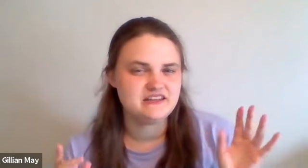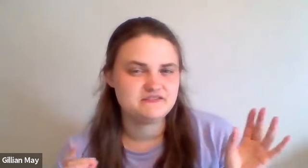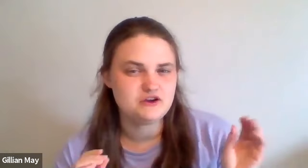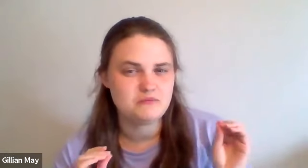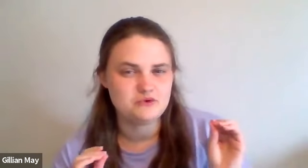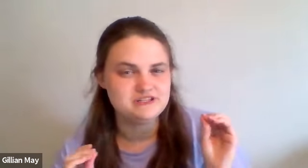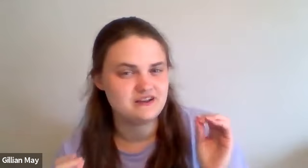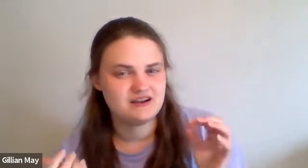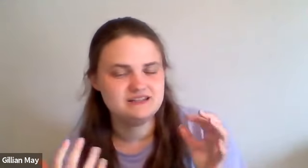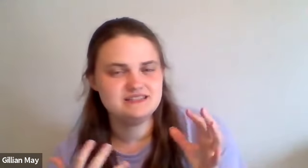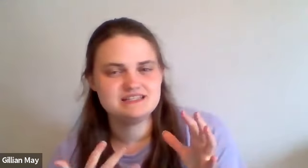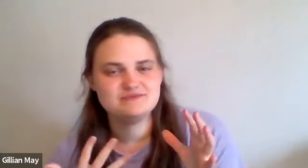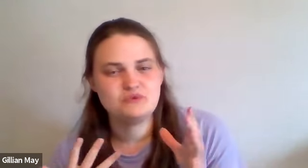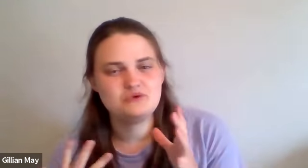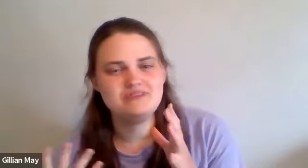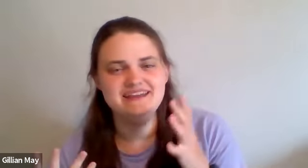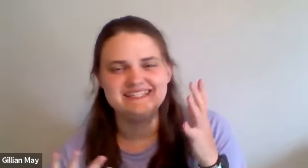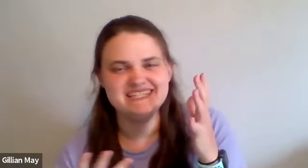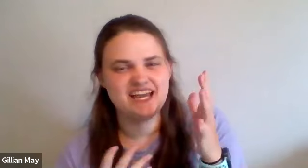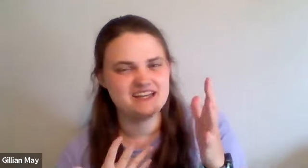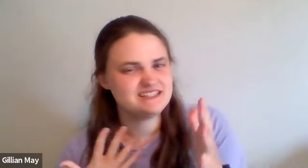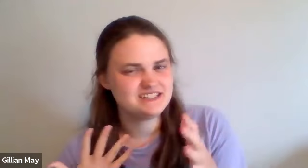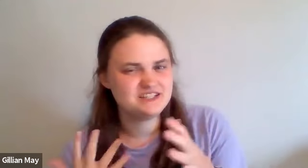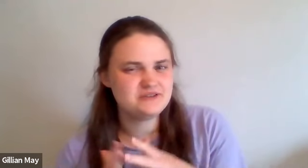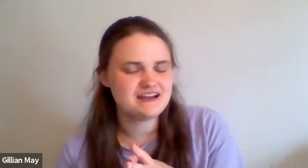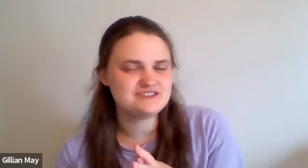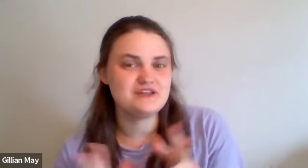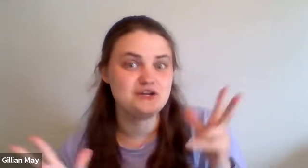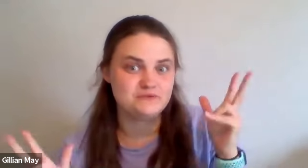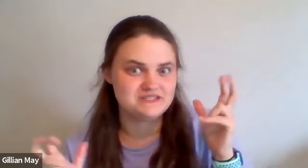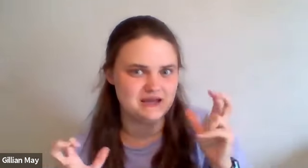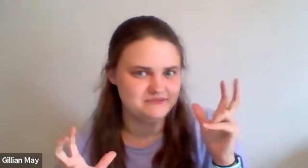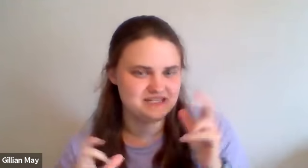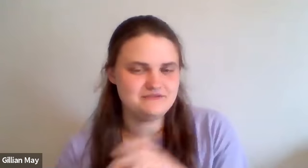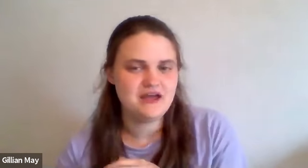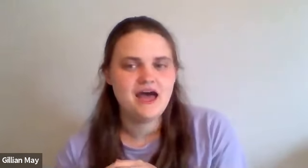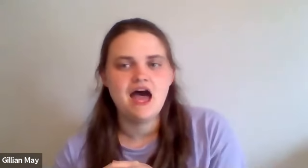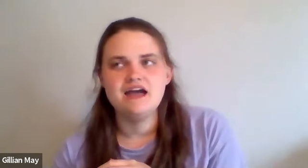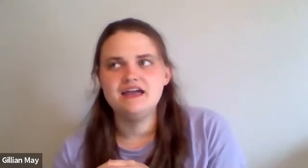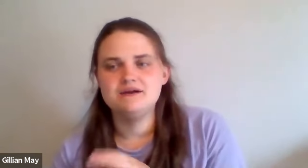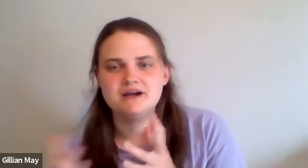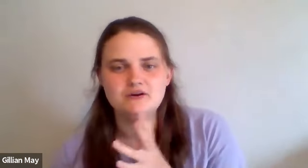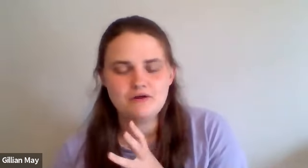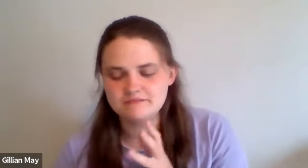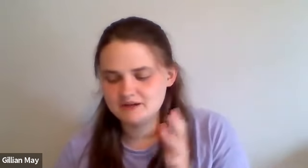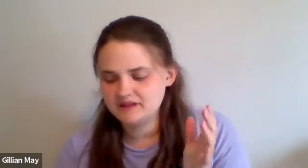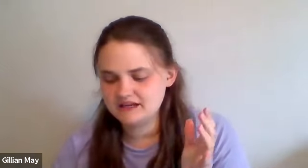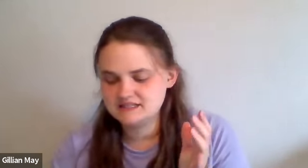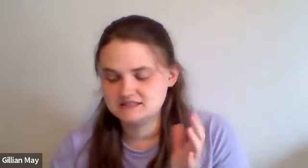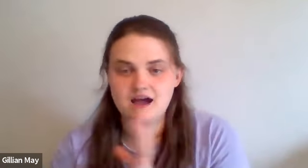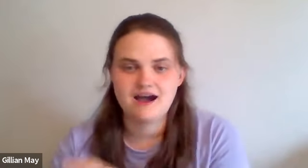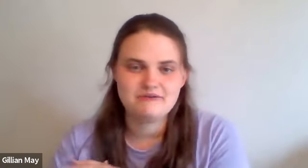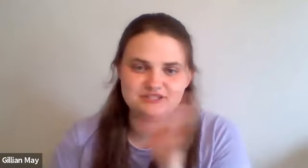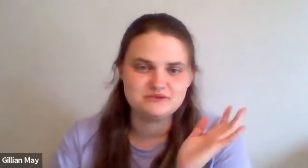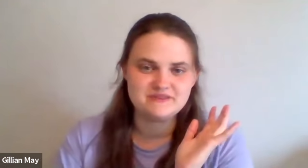giving you more signs, is more like testing you guys on like your receptive. And my plan is I was doing